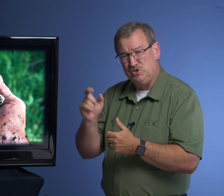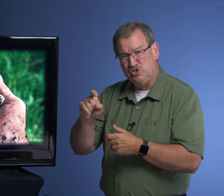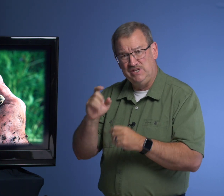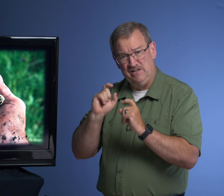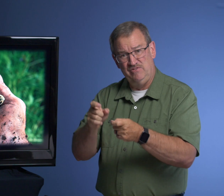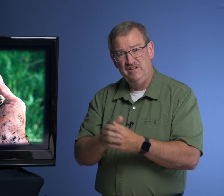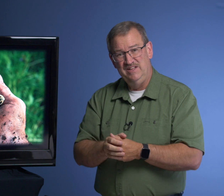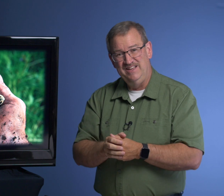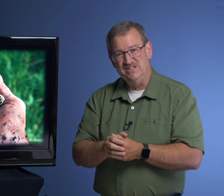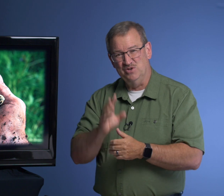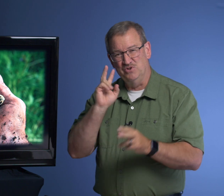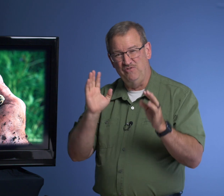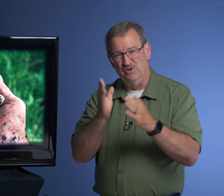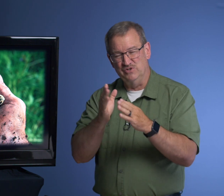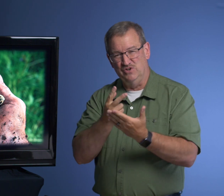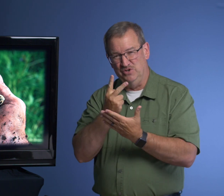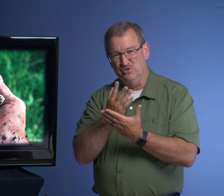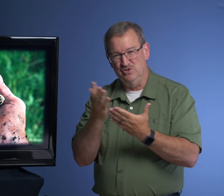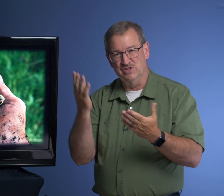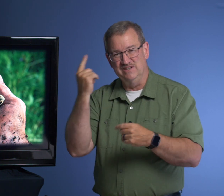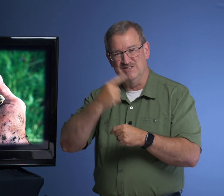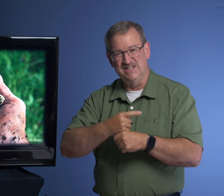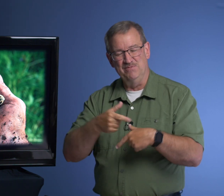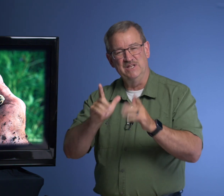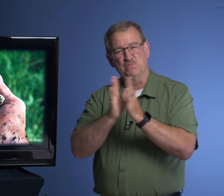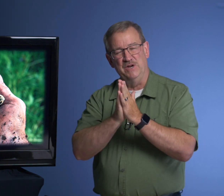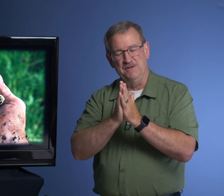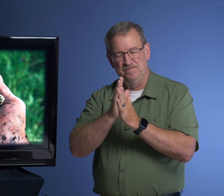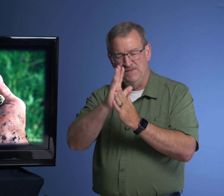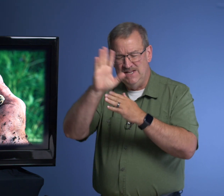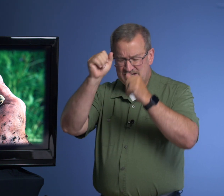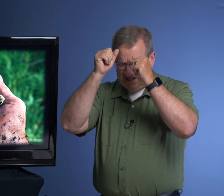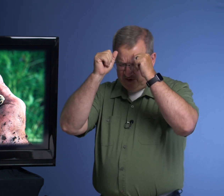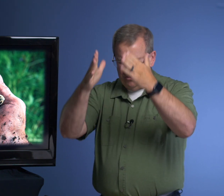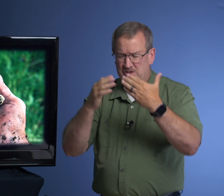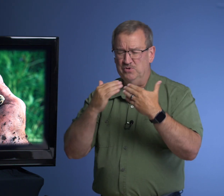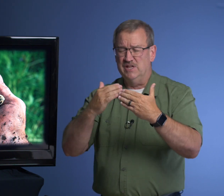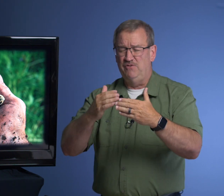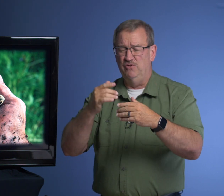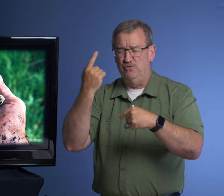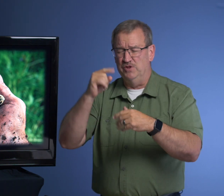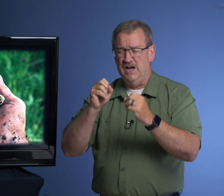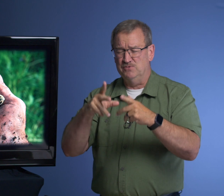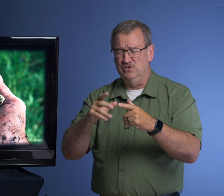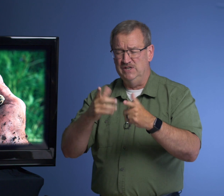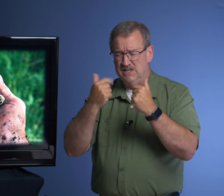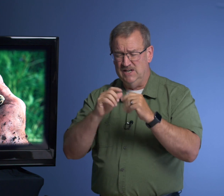should give. And so we're going to focus on those two things today. But let's pray. Heavenly Father, we're thankful for the opportunity to come